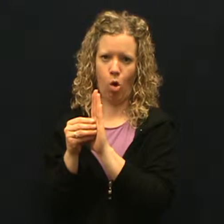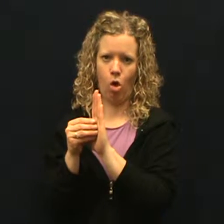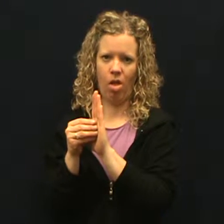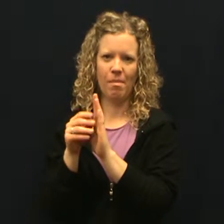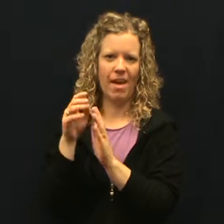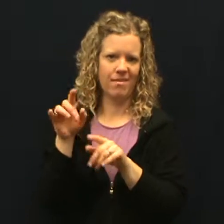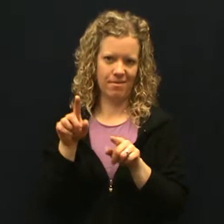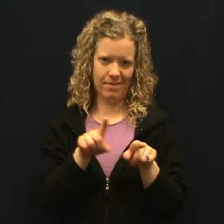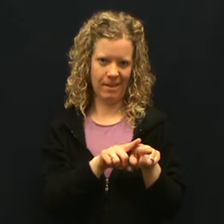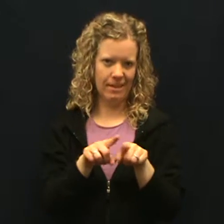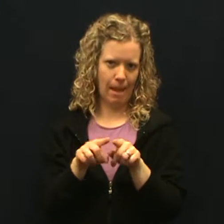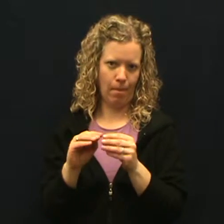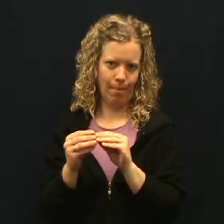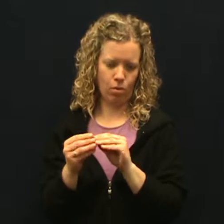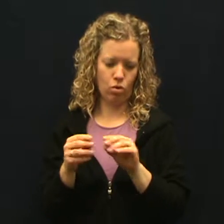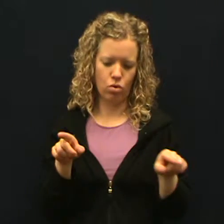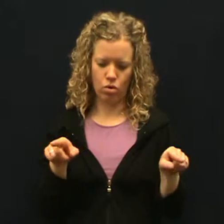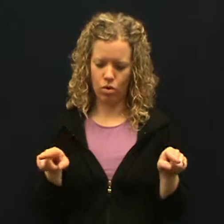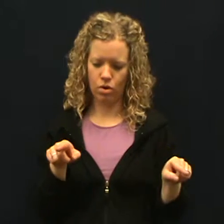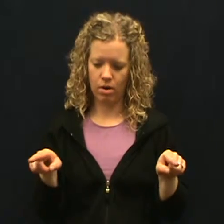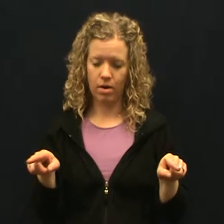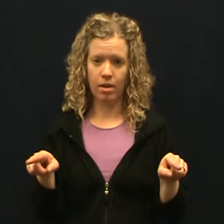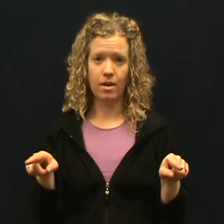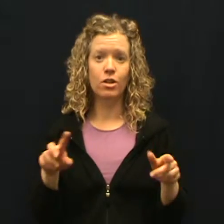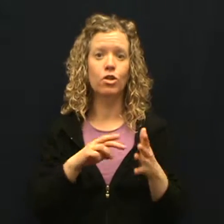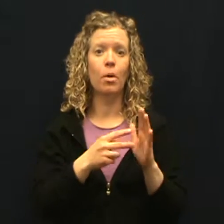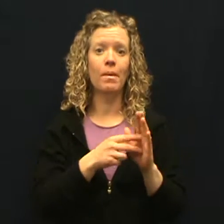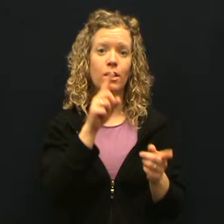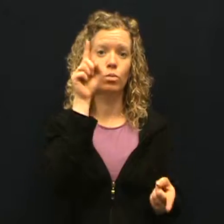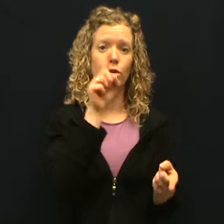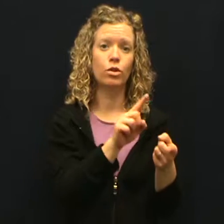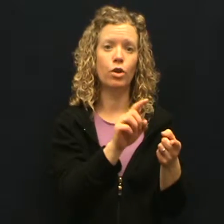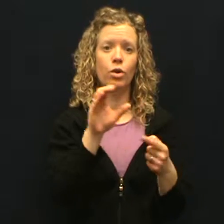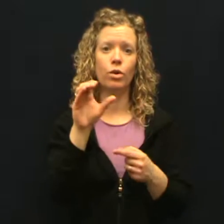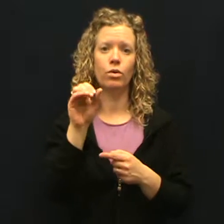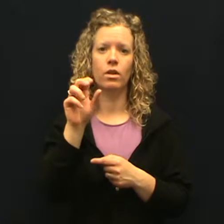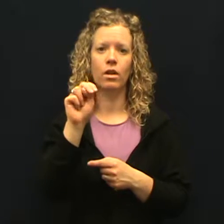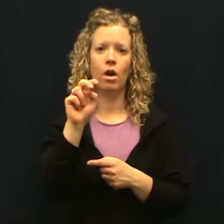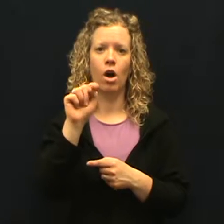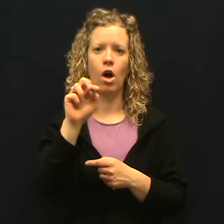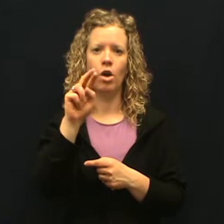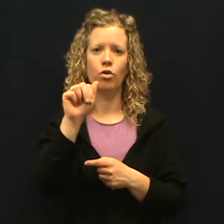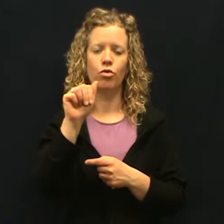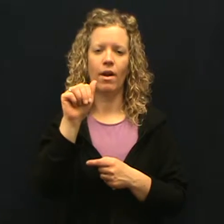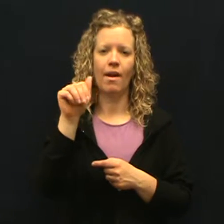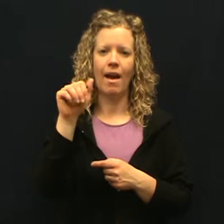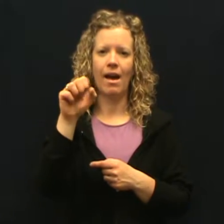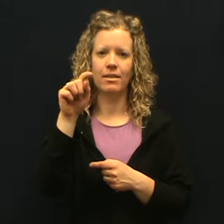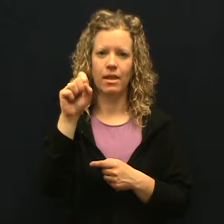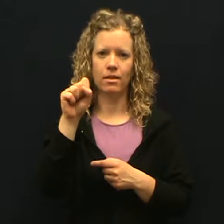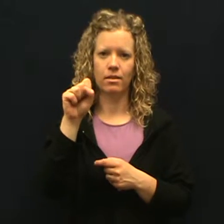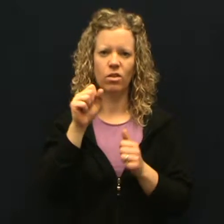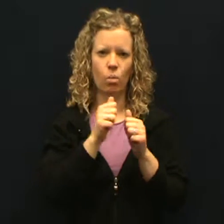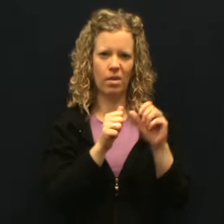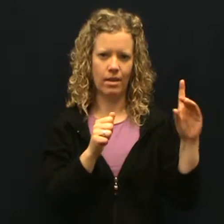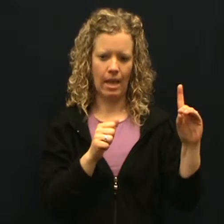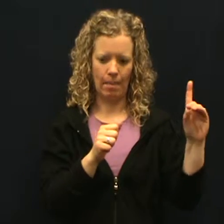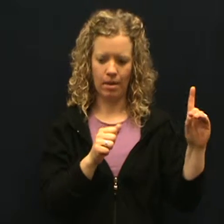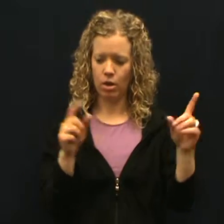what we've just done is we've reduced our contra asset with the debit, and we've reduced our current asset, accounts receivable,